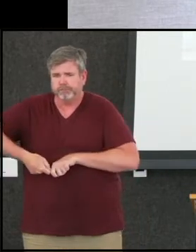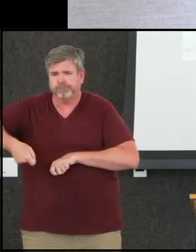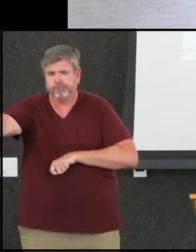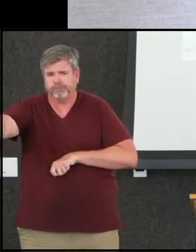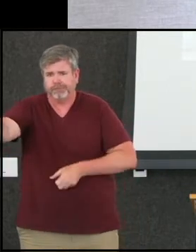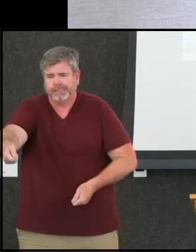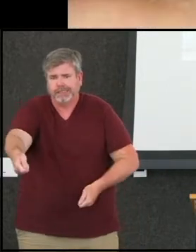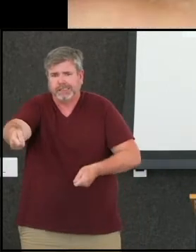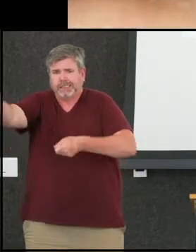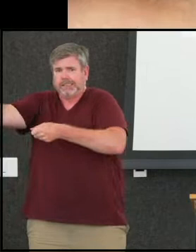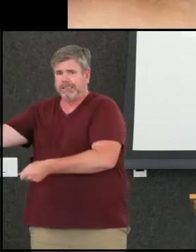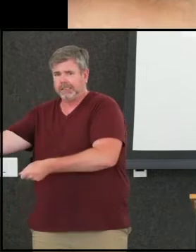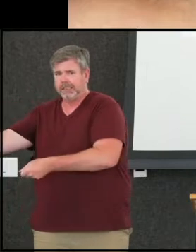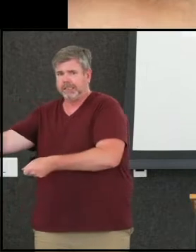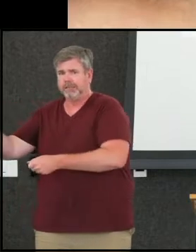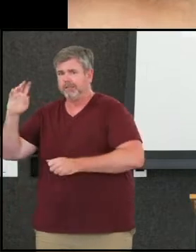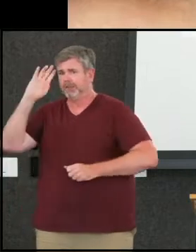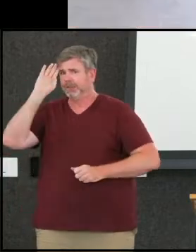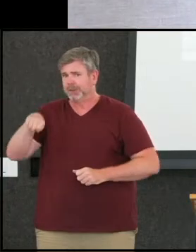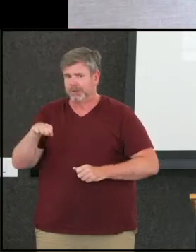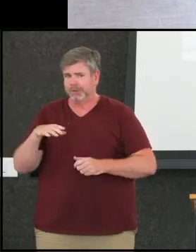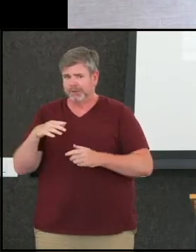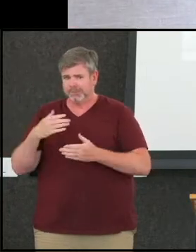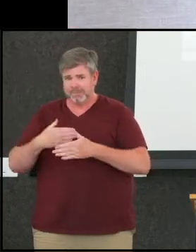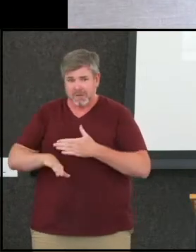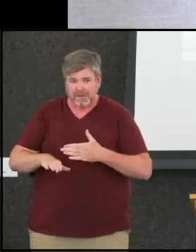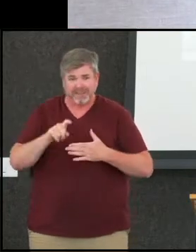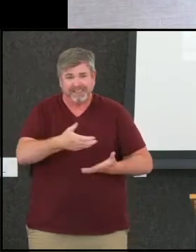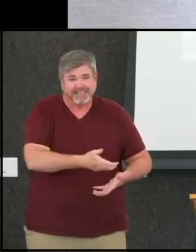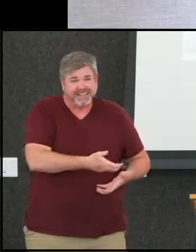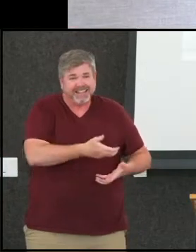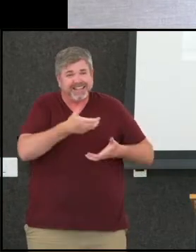that door as a baby. And I spoke, "Go out."